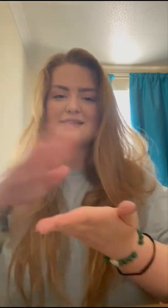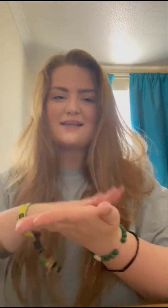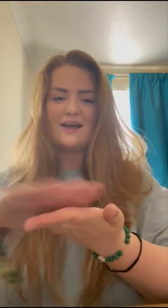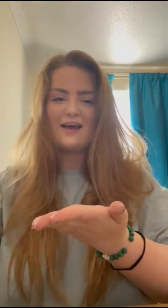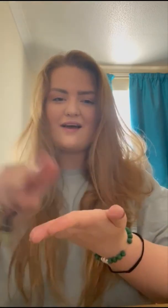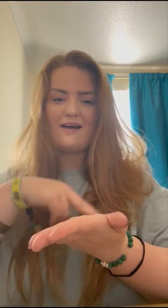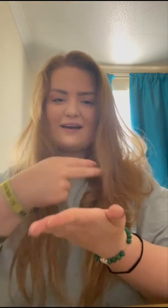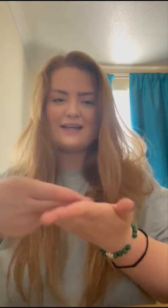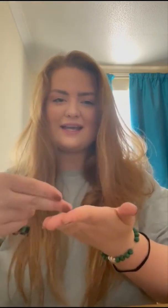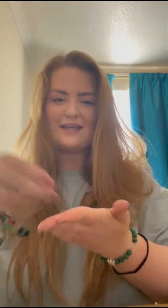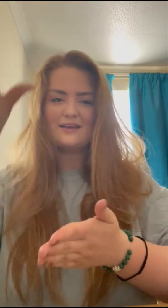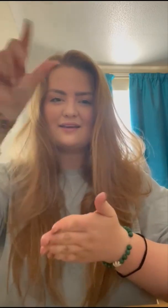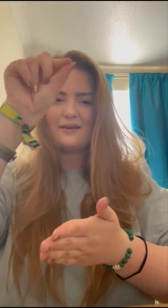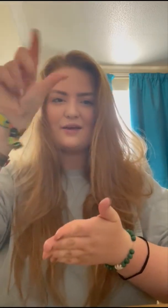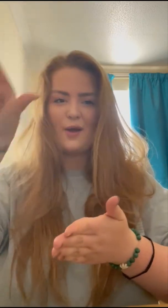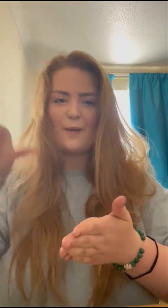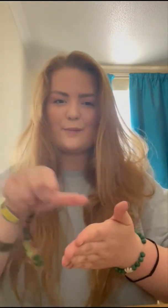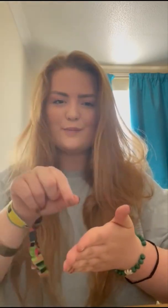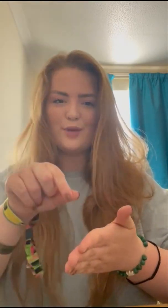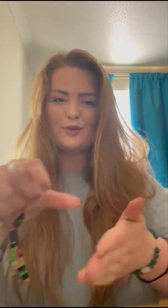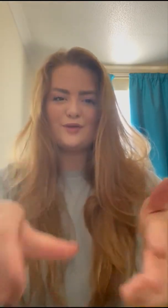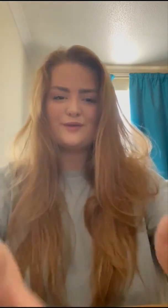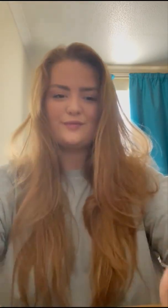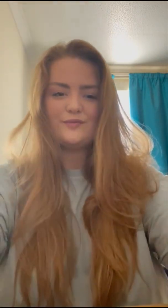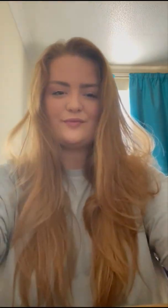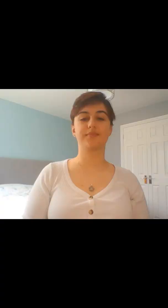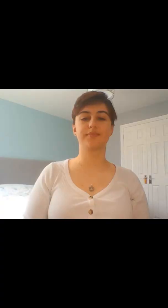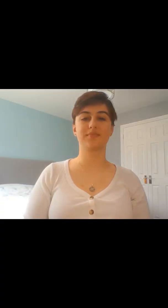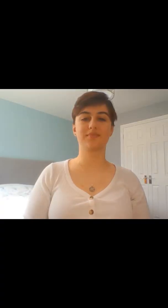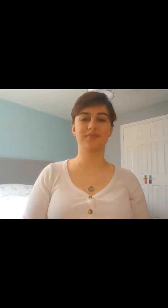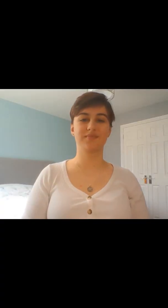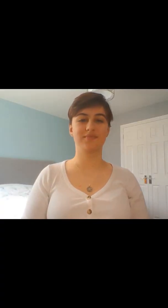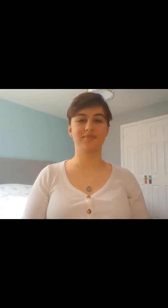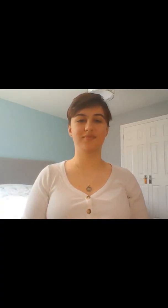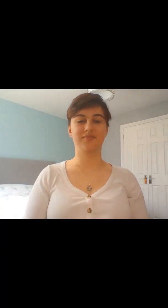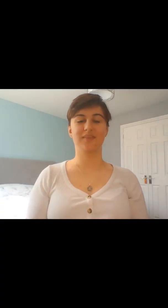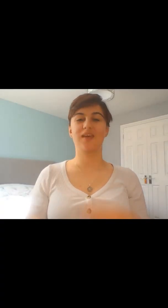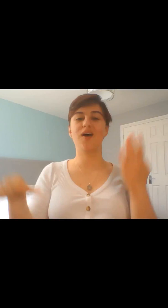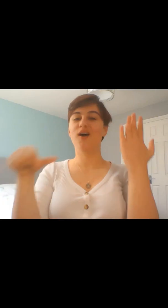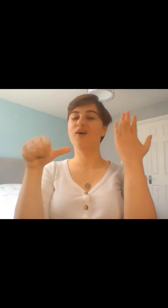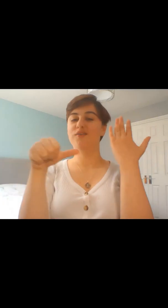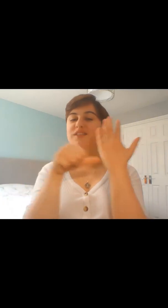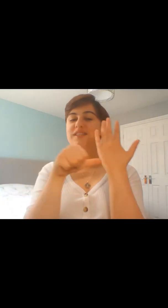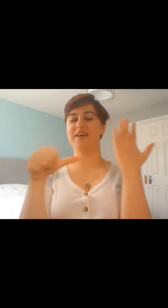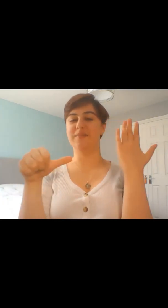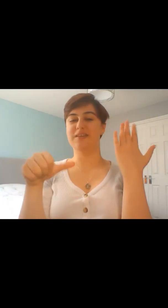and honeymoon. retirement,